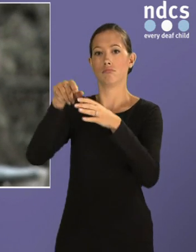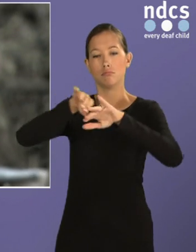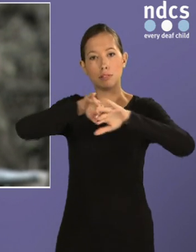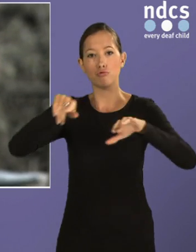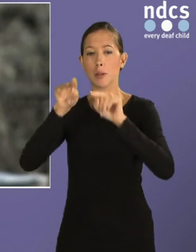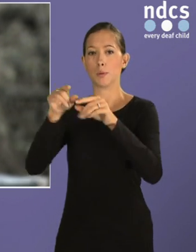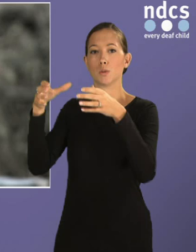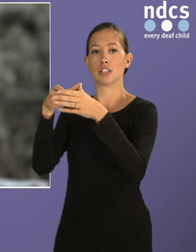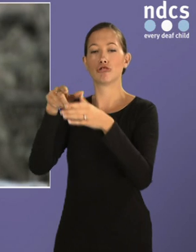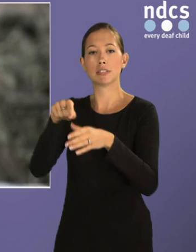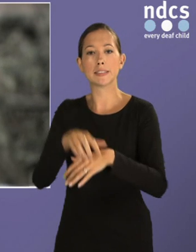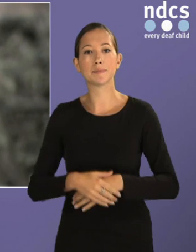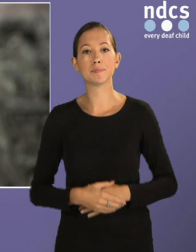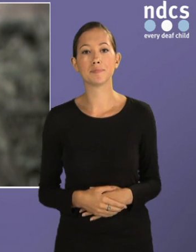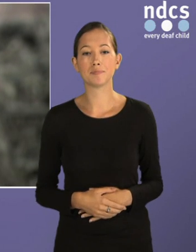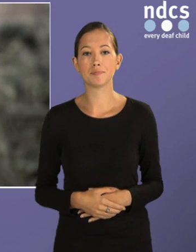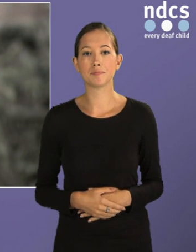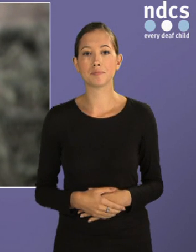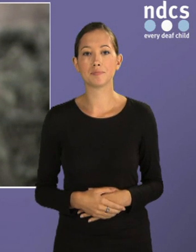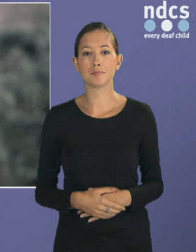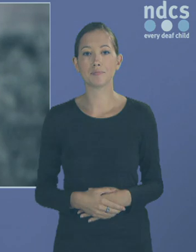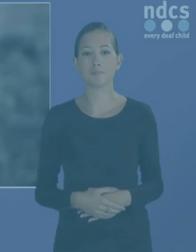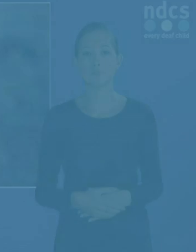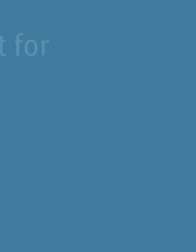Scotland, this is a separate category of abuse.